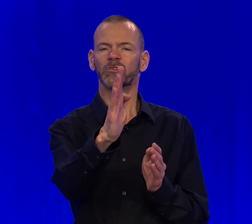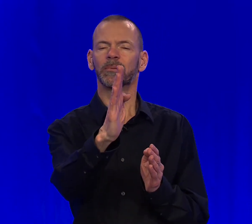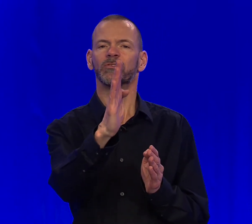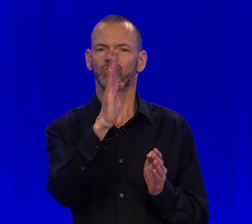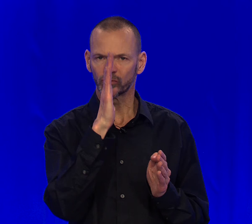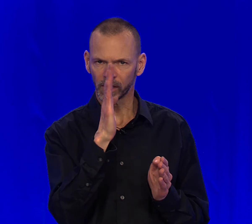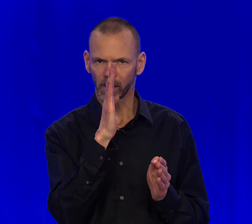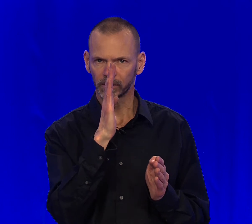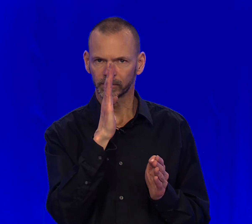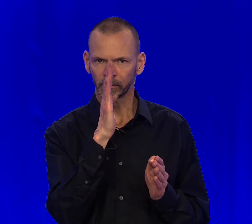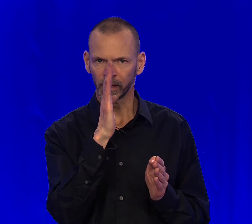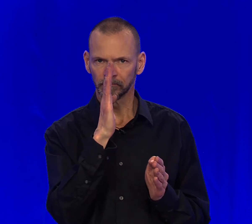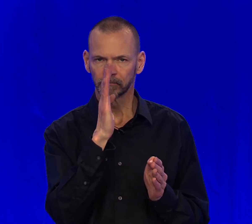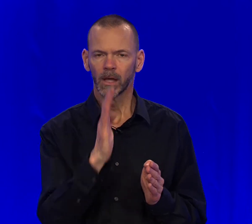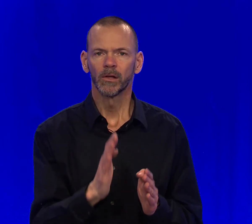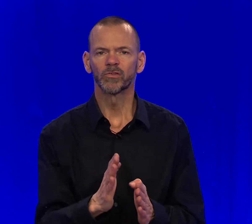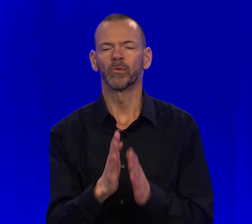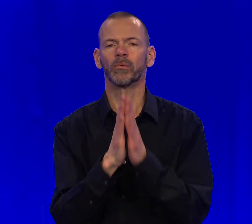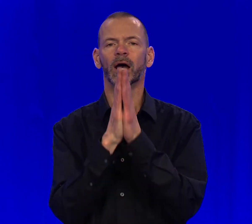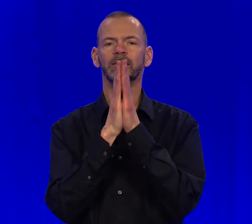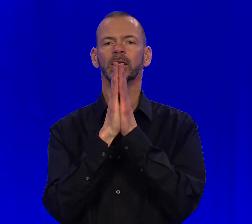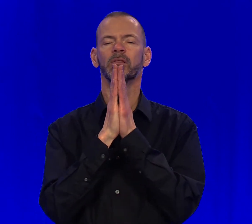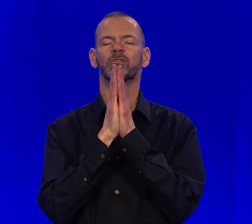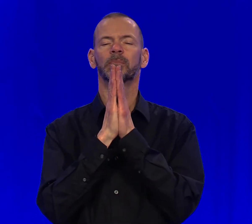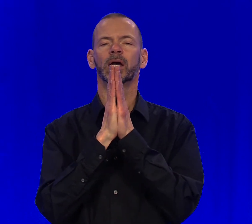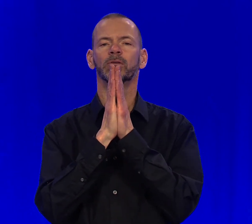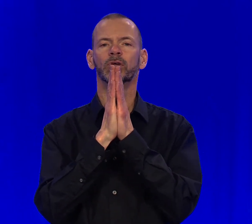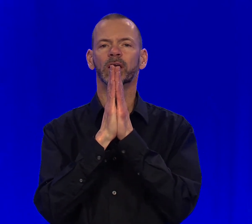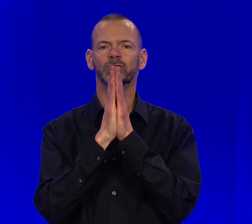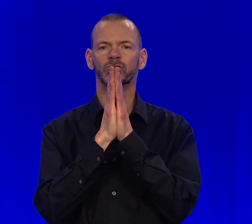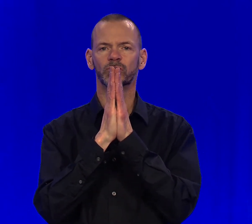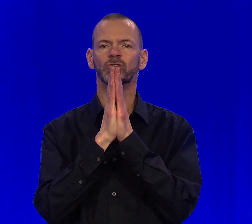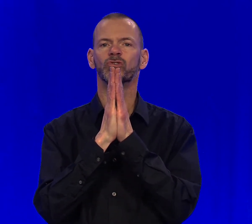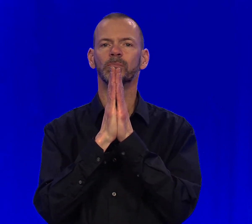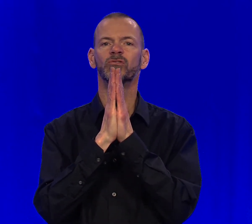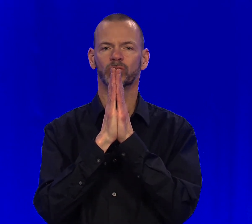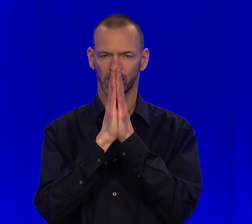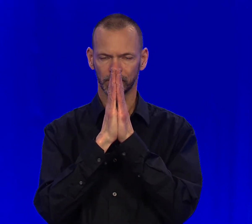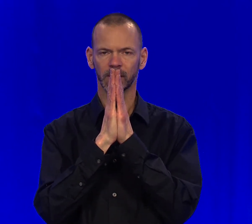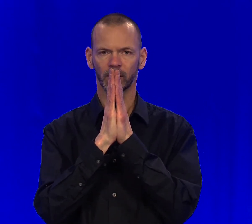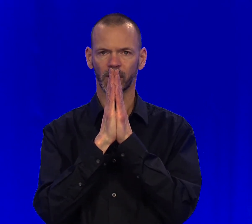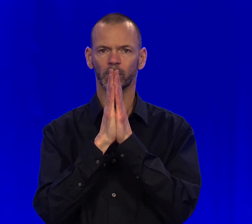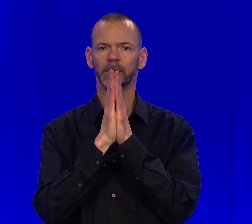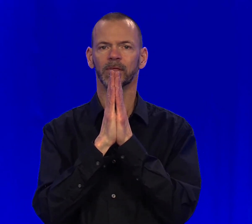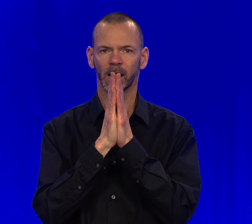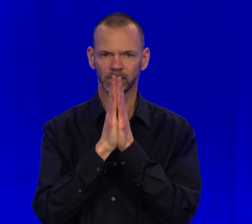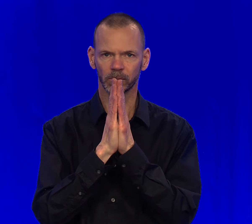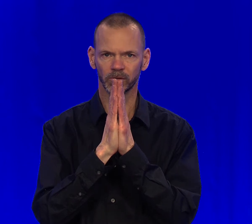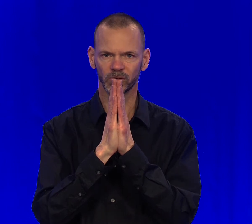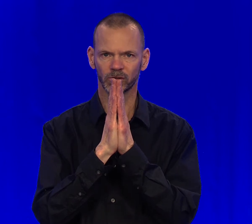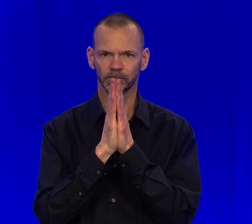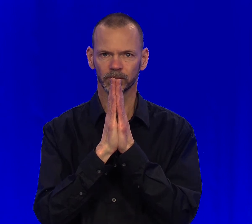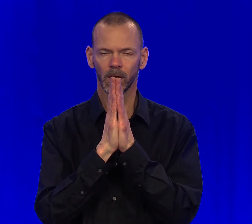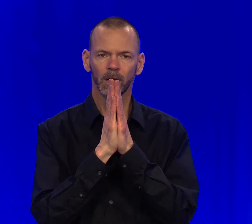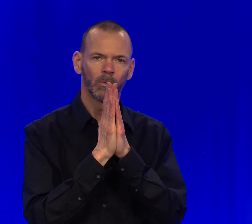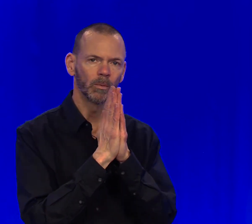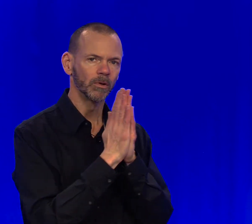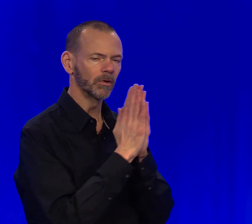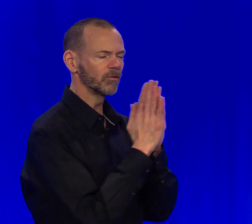spine straight on, okay? So ideally the spine looking at you straight should be straight up and down. That would be the ideal position. When we look at the